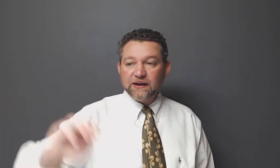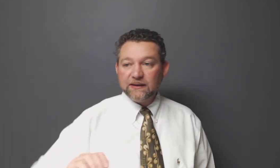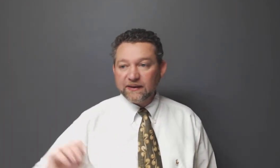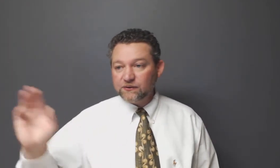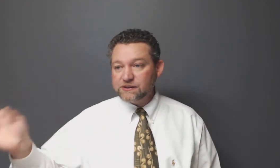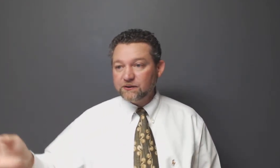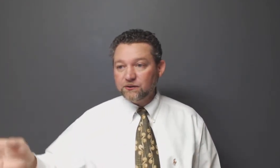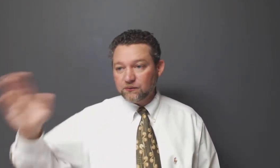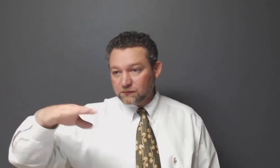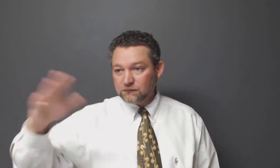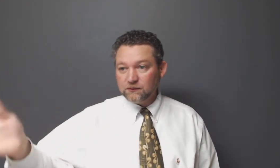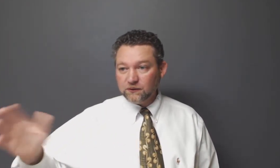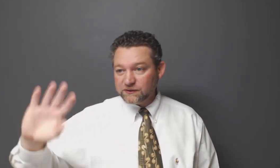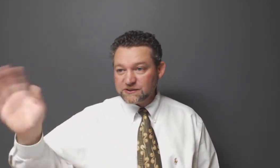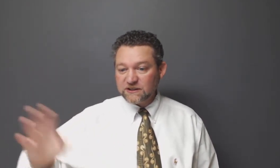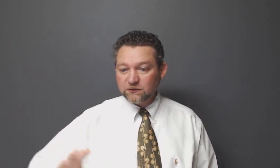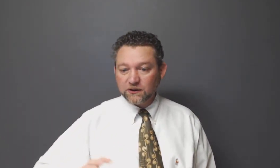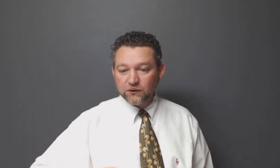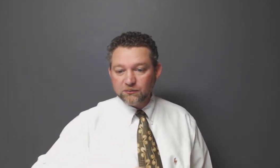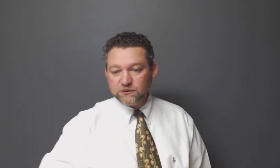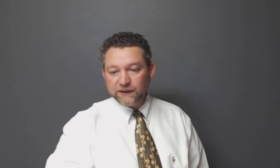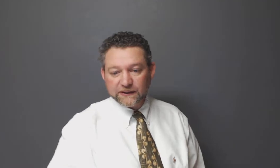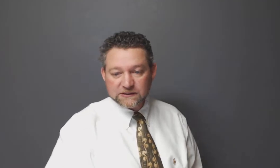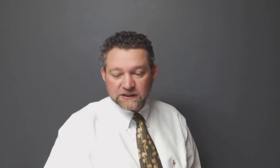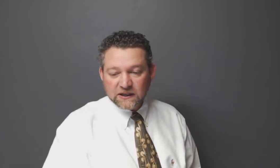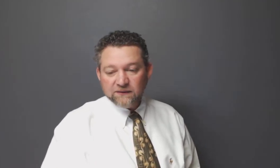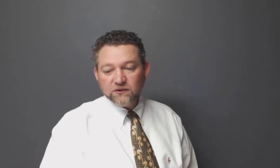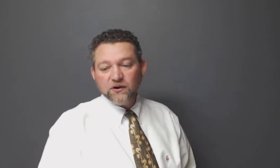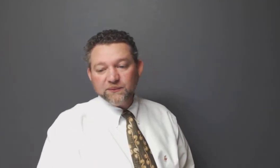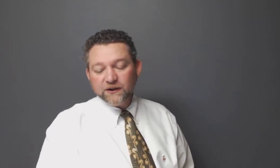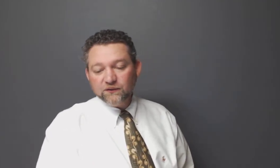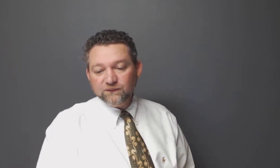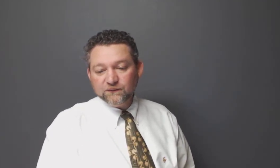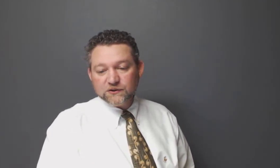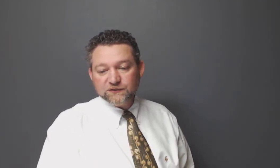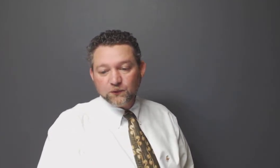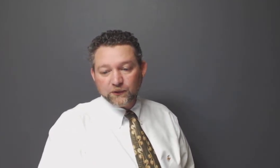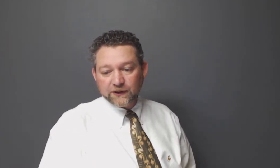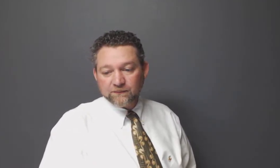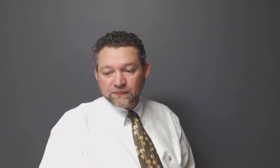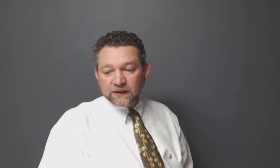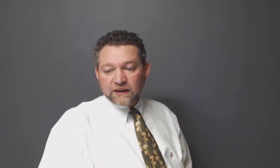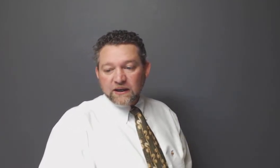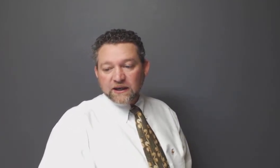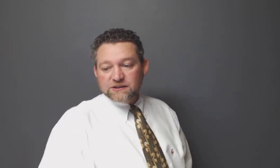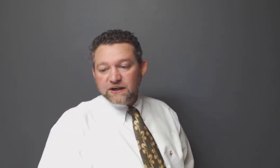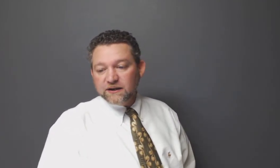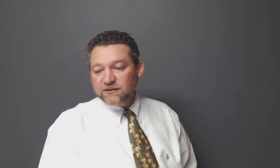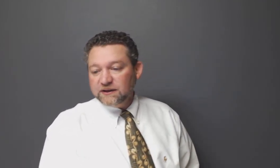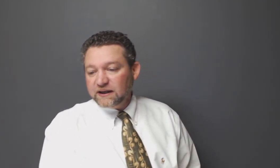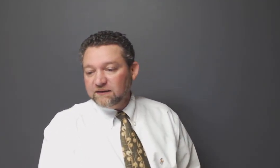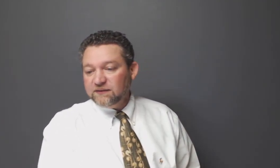and that'll tell you, you know, it's a secret code between us. If you drop down to verse 40, and Jonathan gave